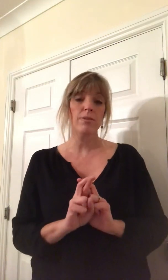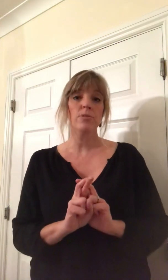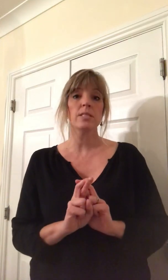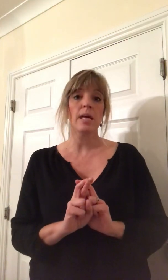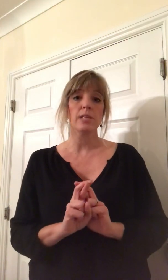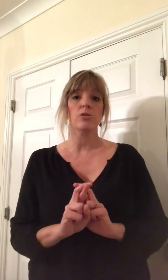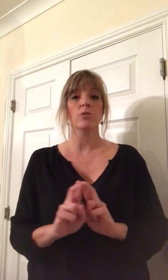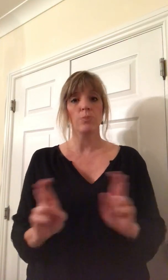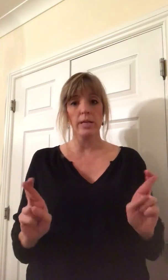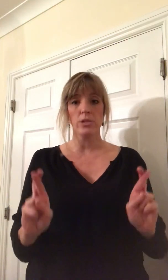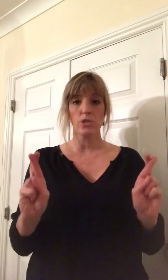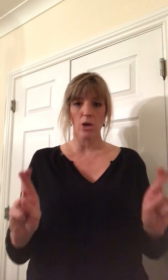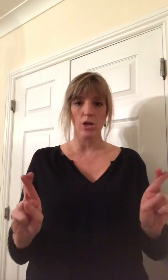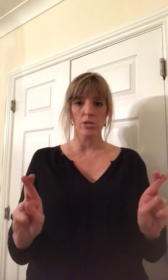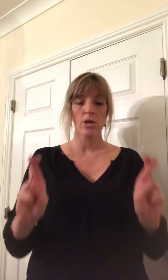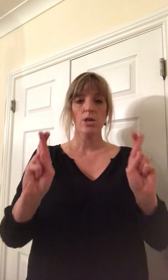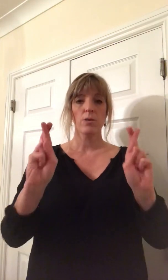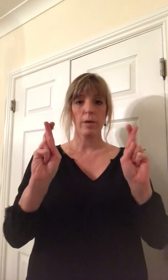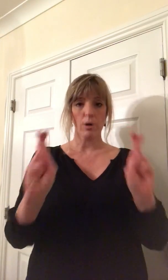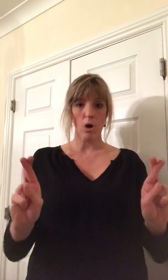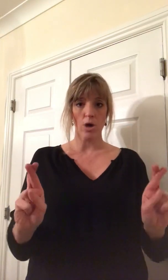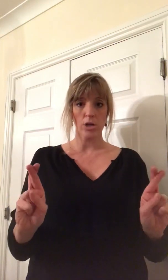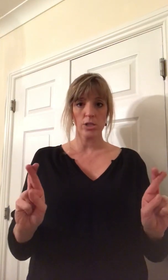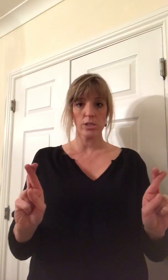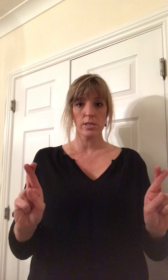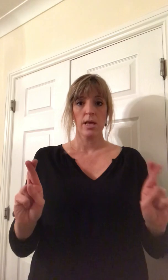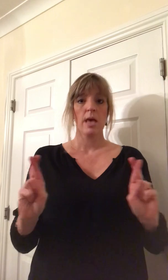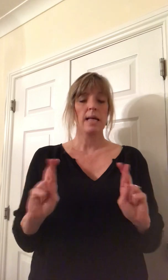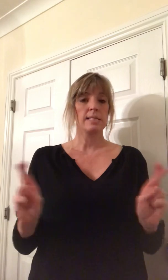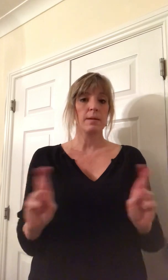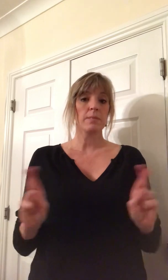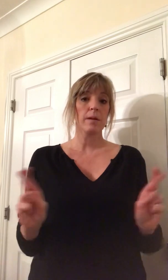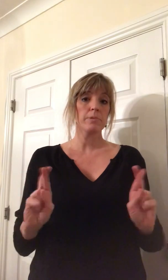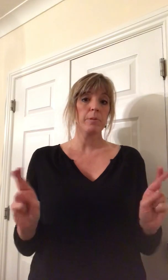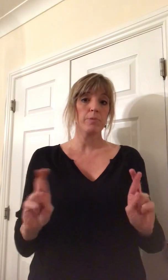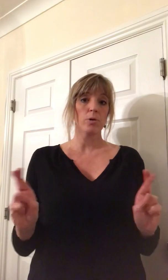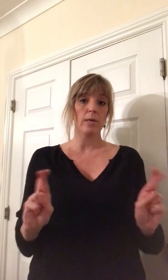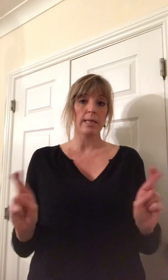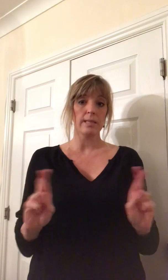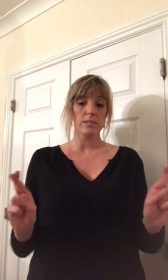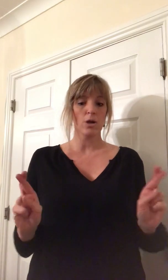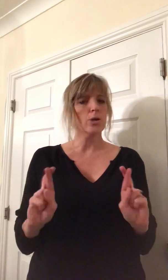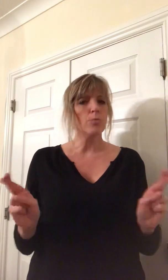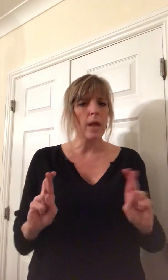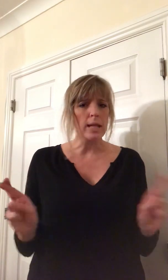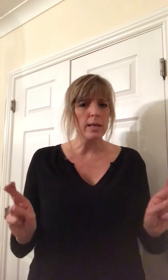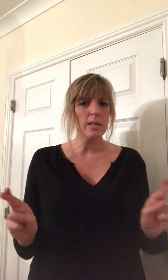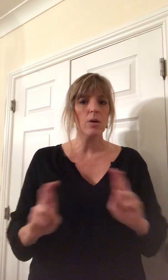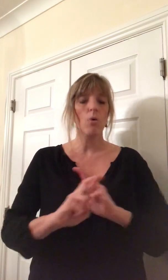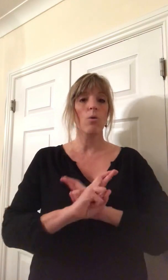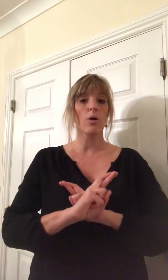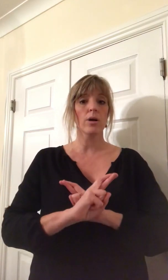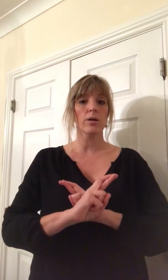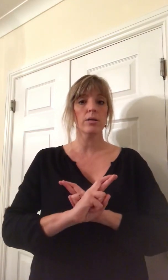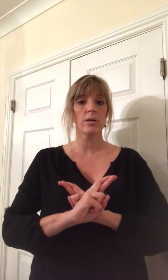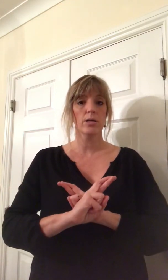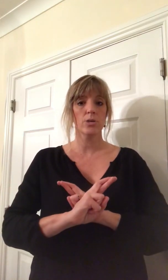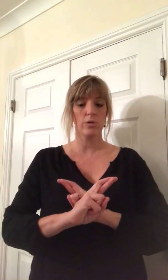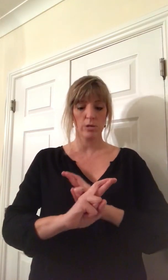for the test? Are you ready to start? You make R's. Sometimes people go like this, are you ready? Or you can